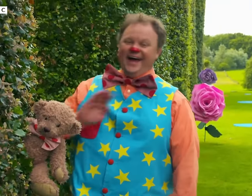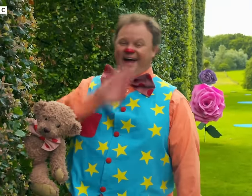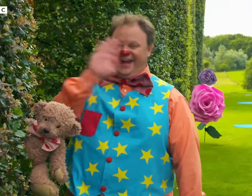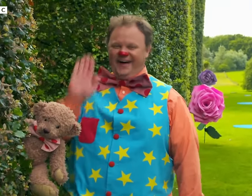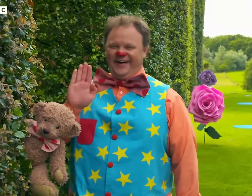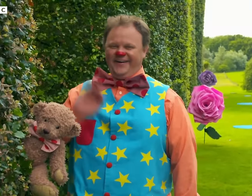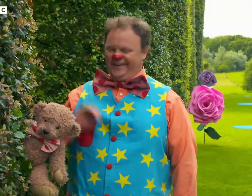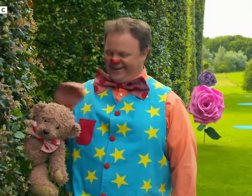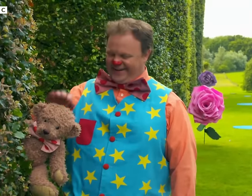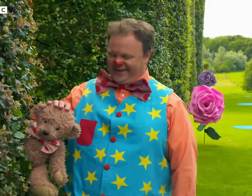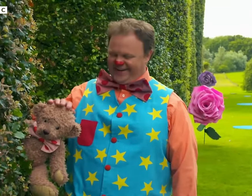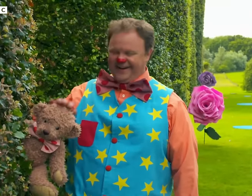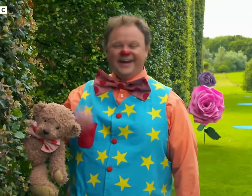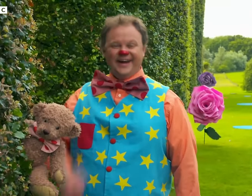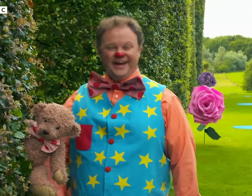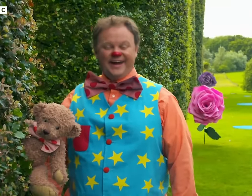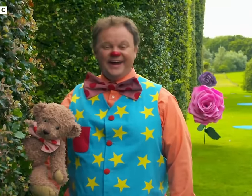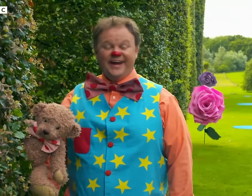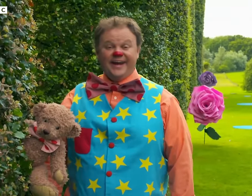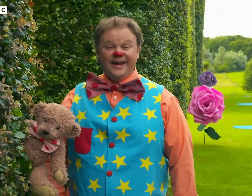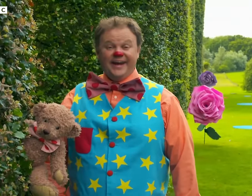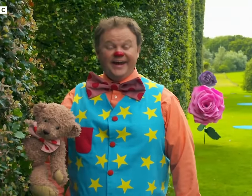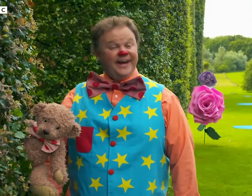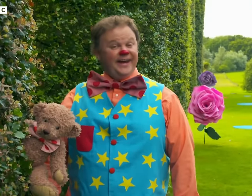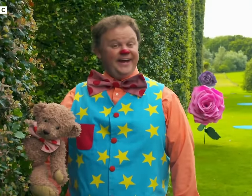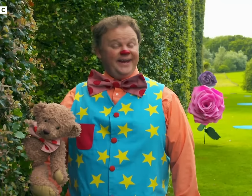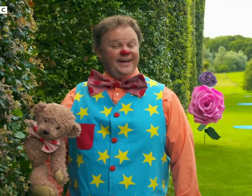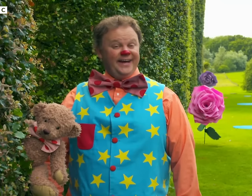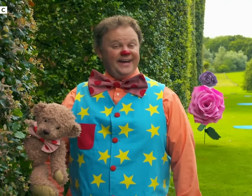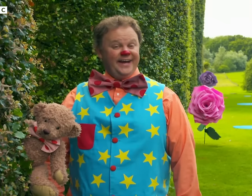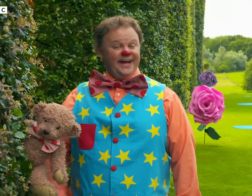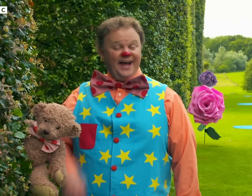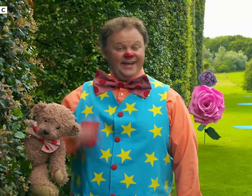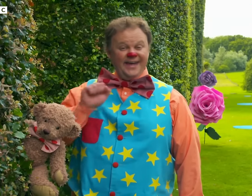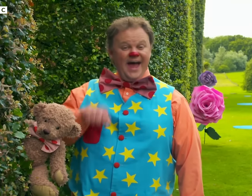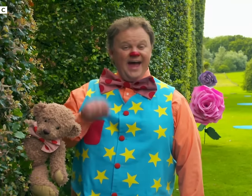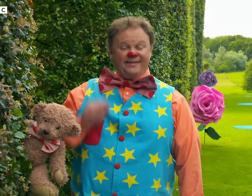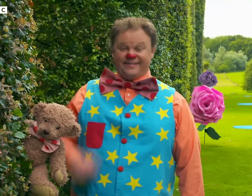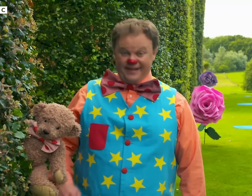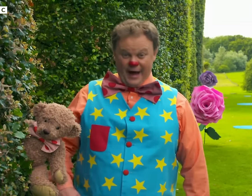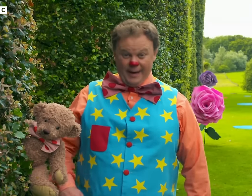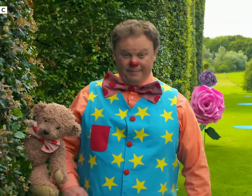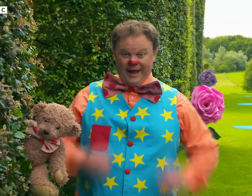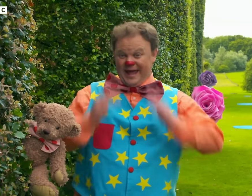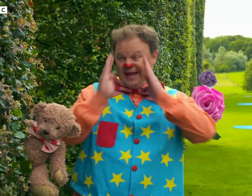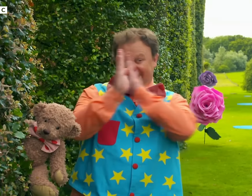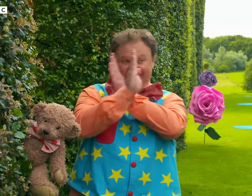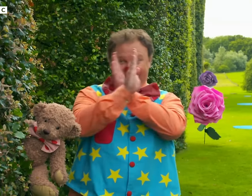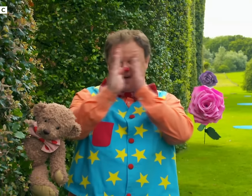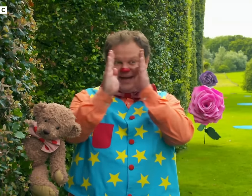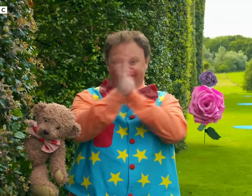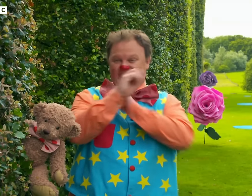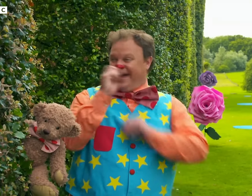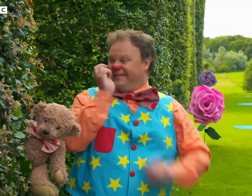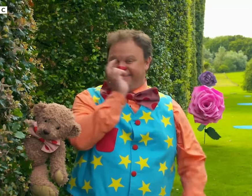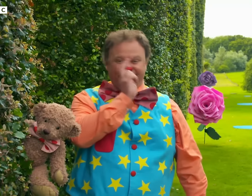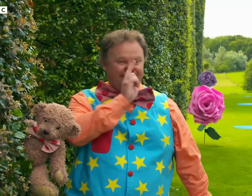Oh. Hello. Are you playing hide and seek, Mr. Tumble? Yes, I'm playing hide and